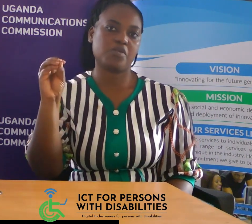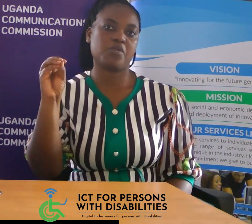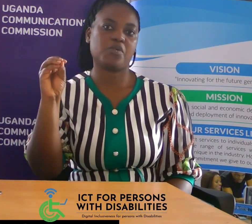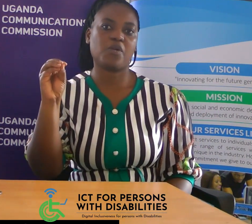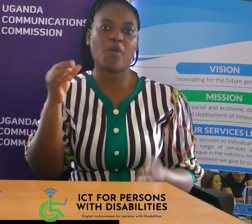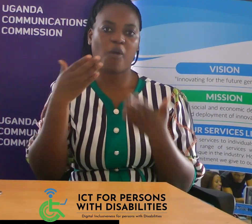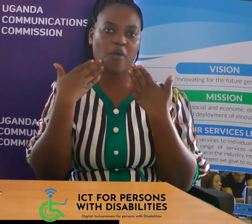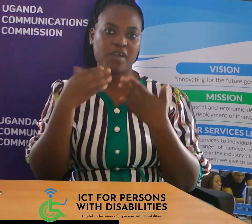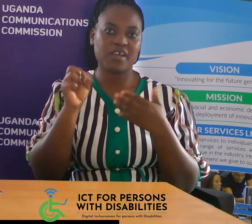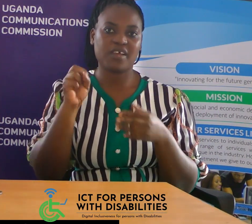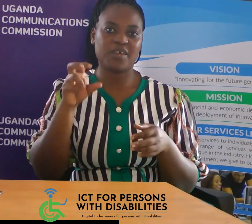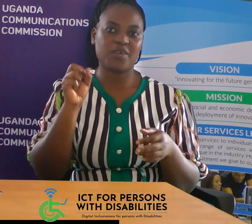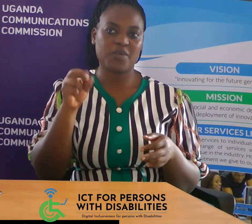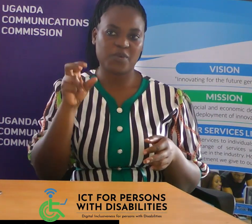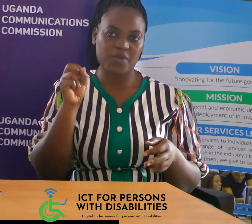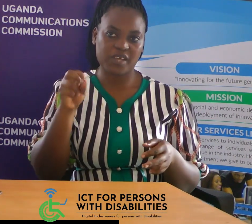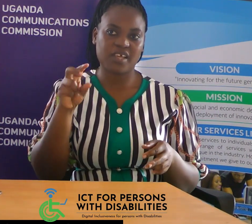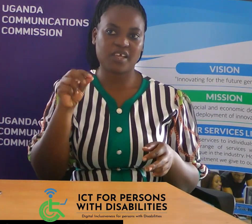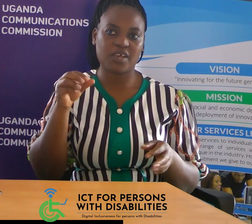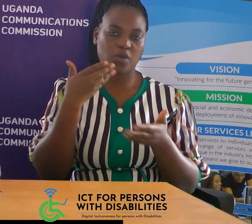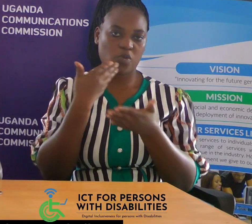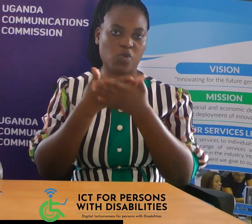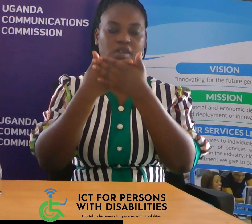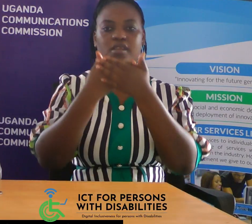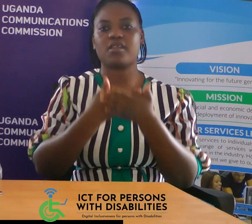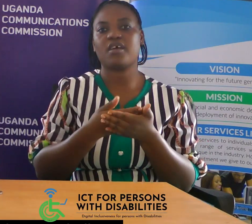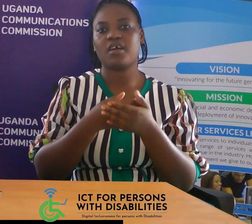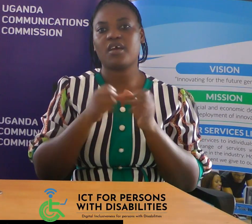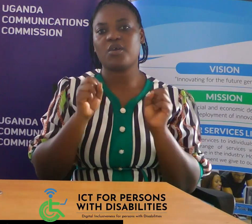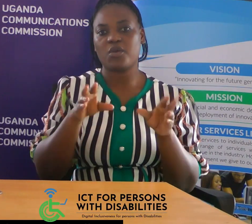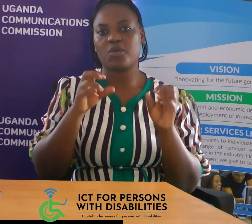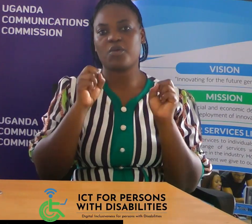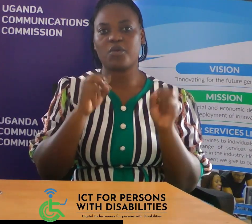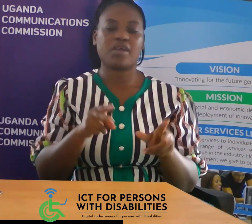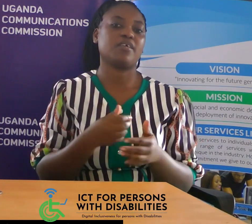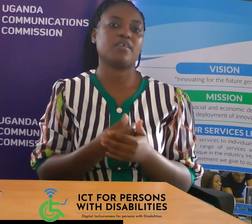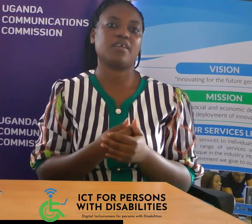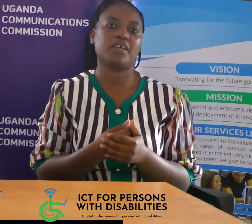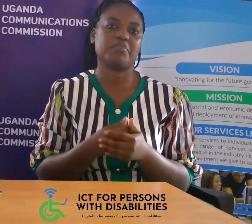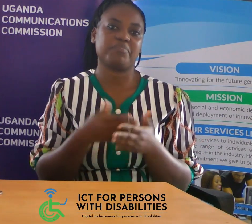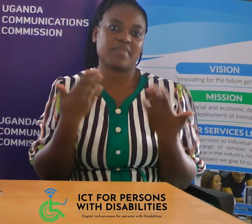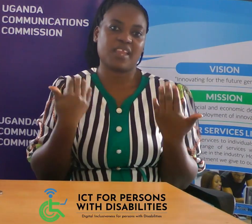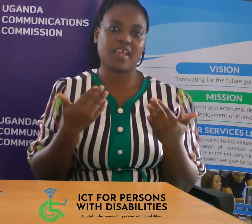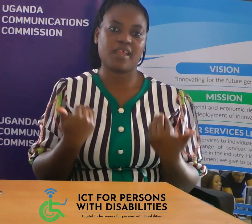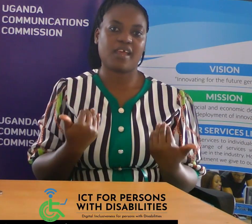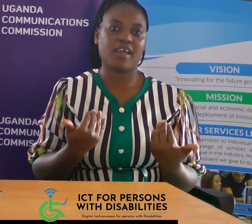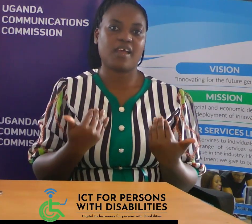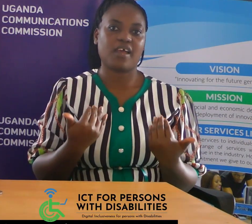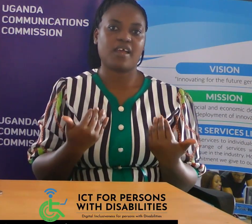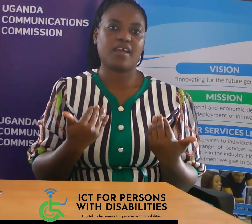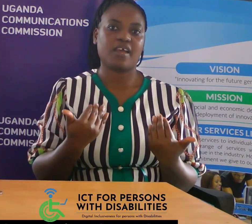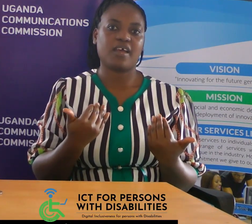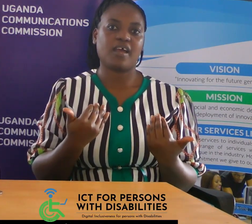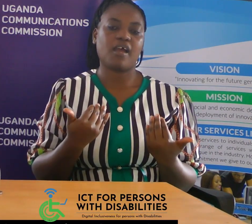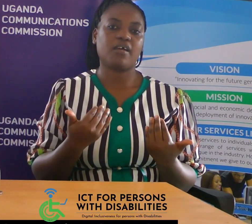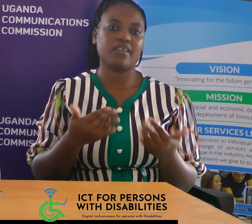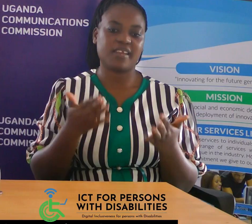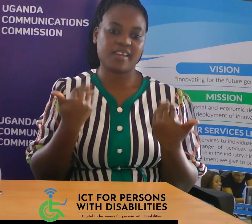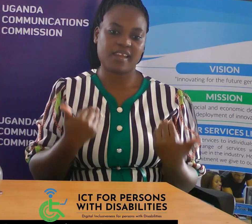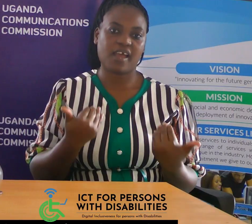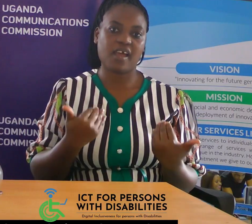spend at least an hour. We're already late, but we shall use an hour to go